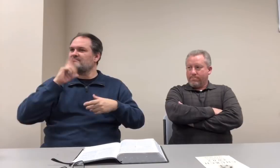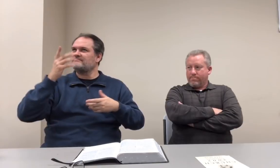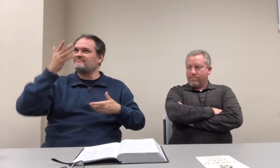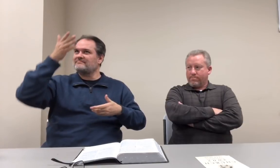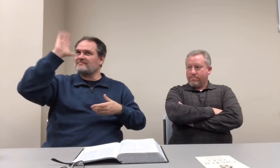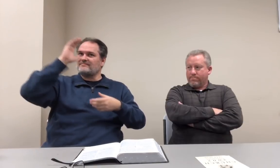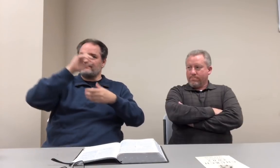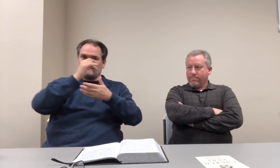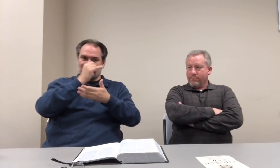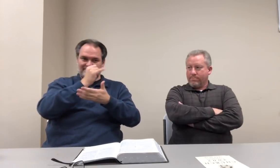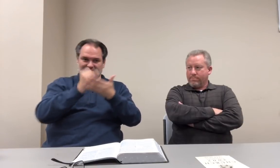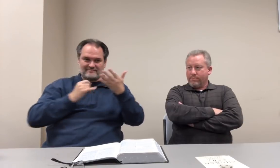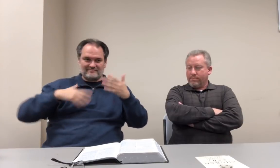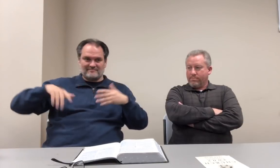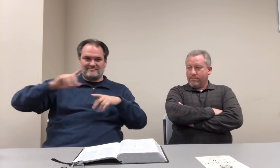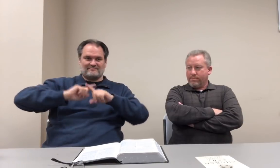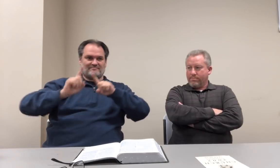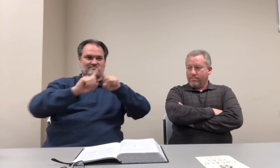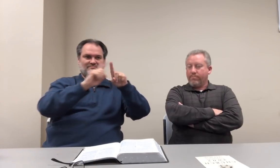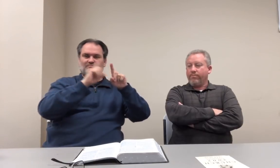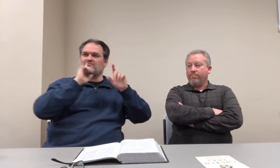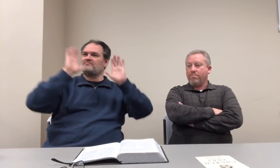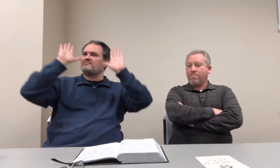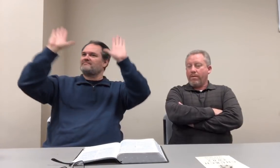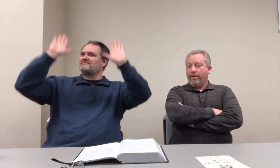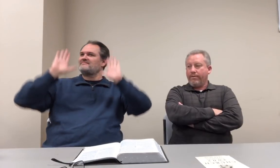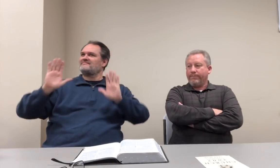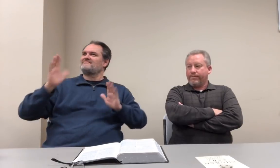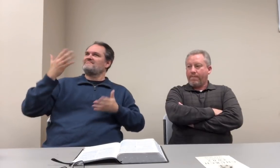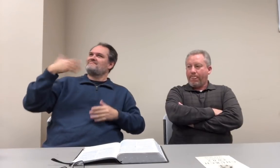Obviously, we understand that John Wesley didn't mean that, but it makes sense when